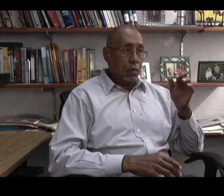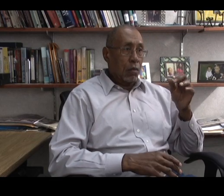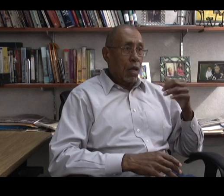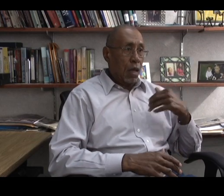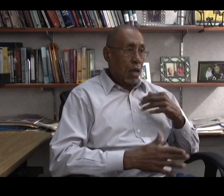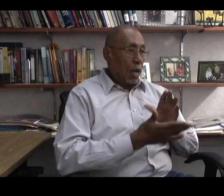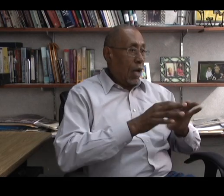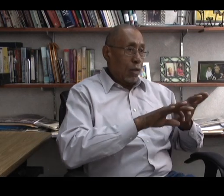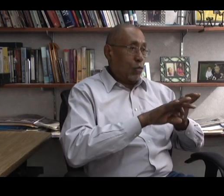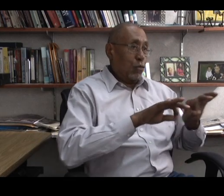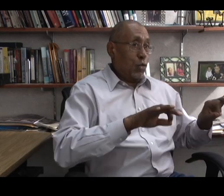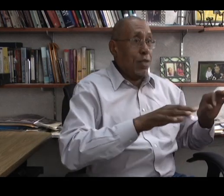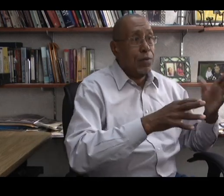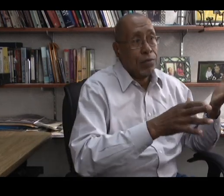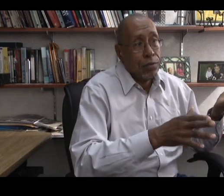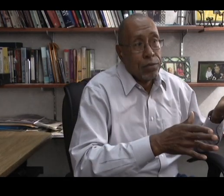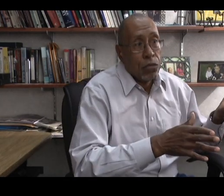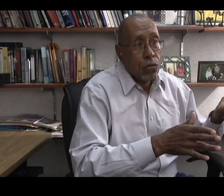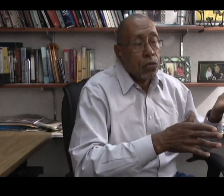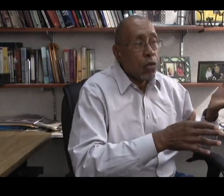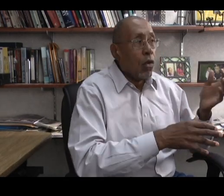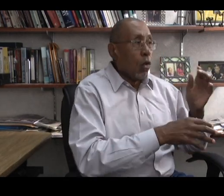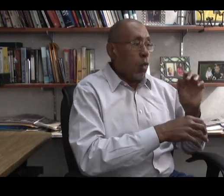Neither of my parents had a college degree.